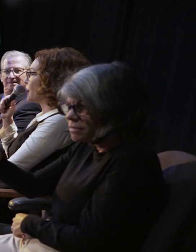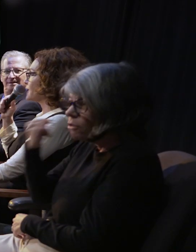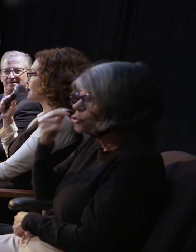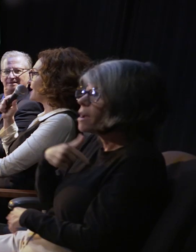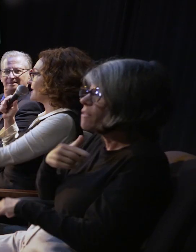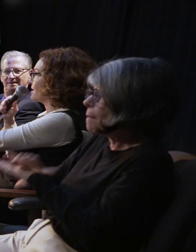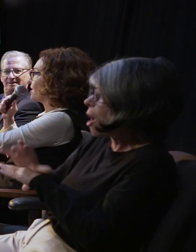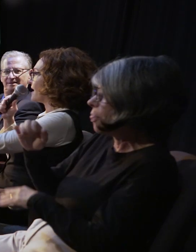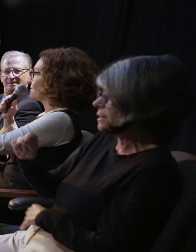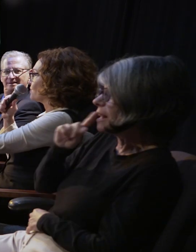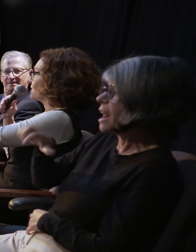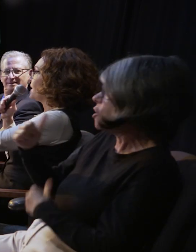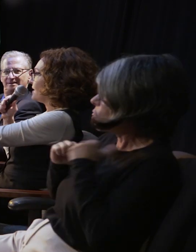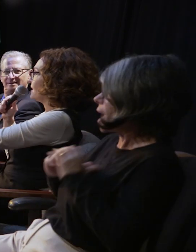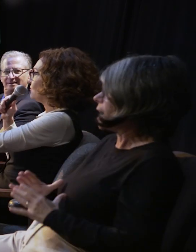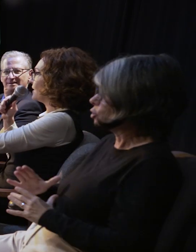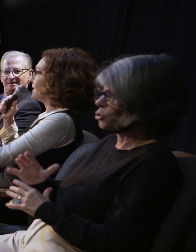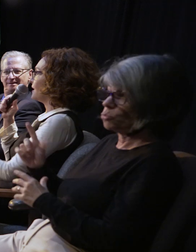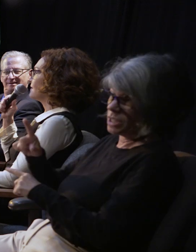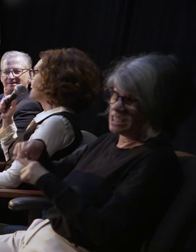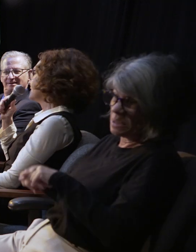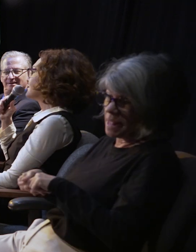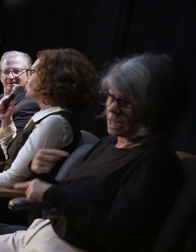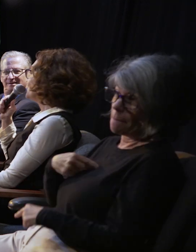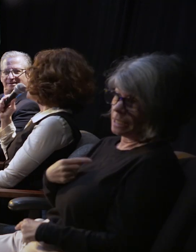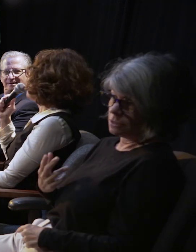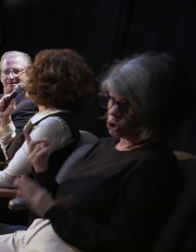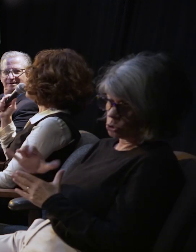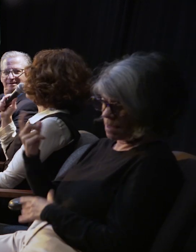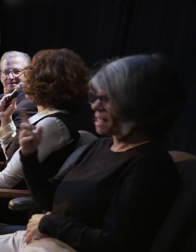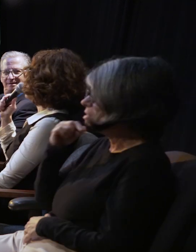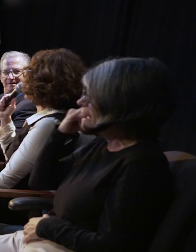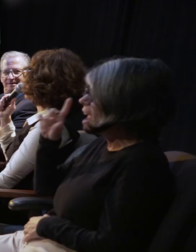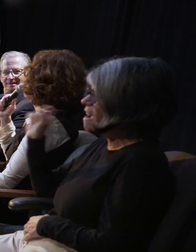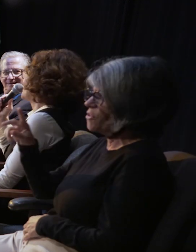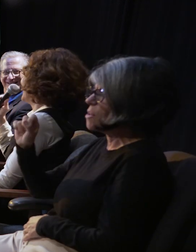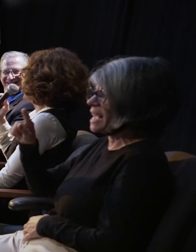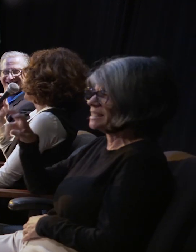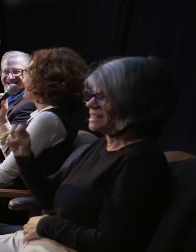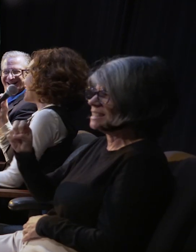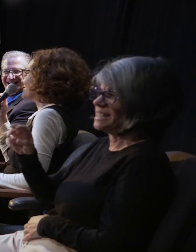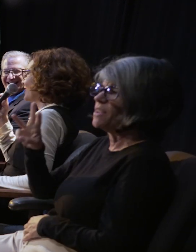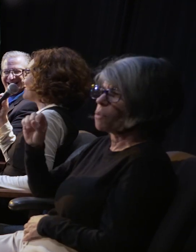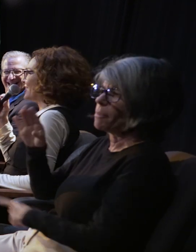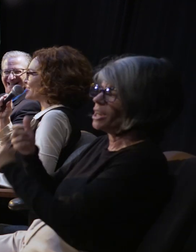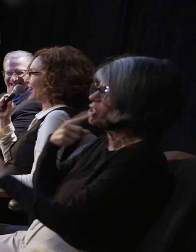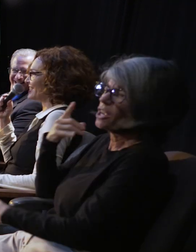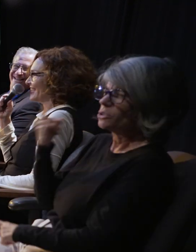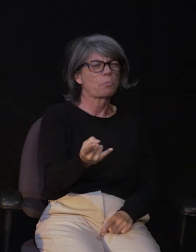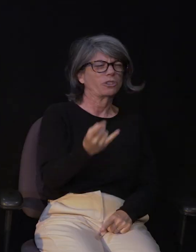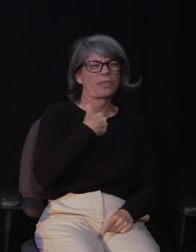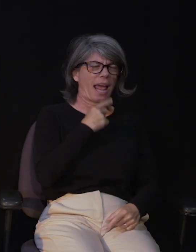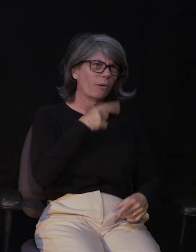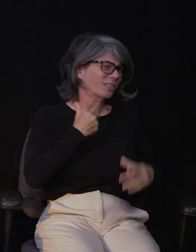on this set and another actor, we're depending and doing a thing. I mean, if you ask Steve Weber, he'll say that's bullshit. That I was very, very